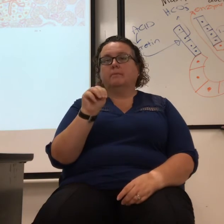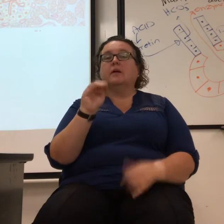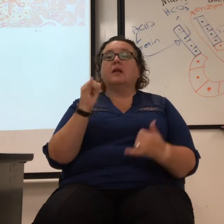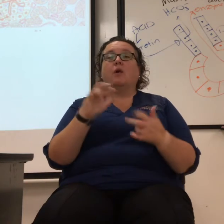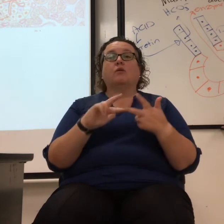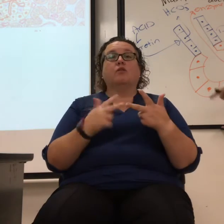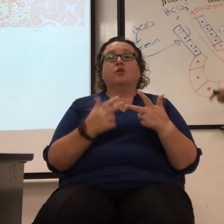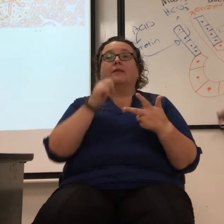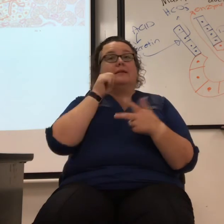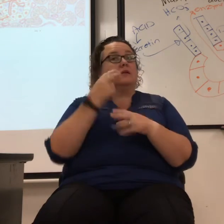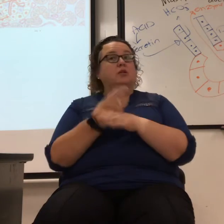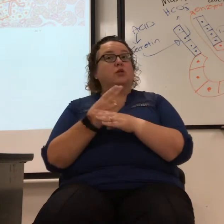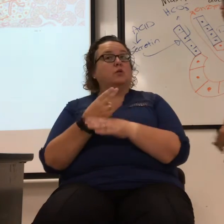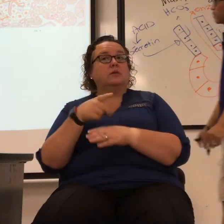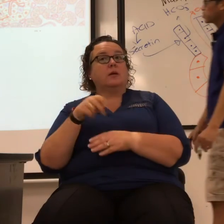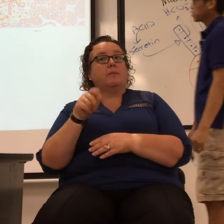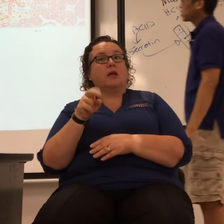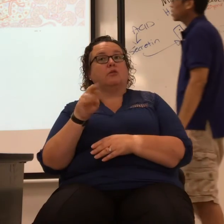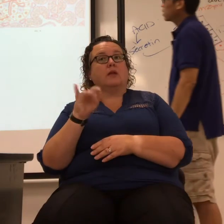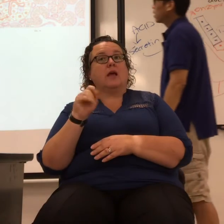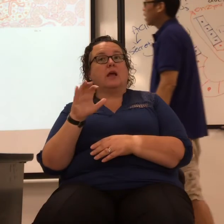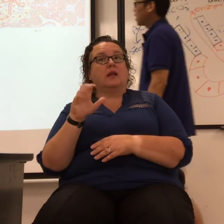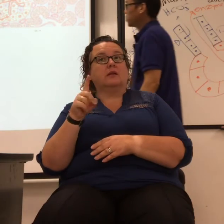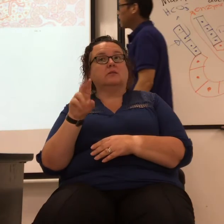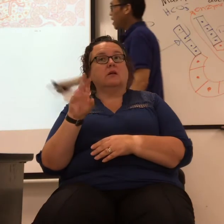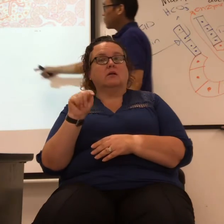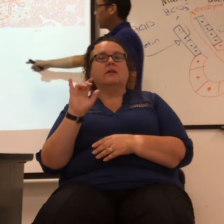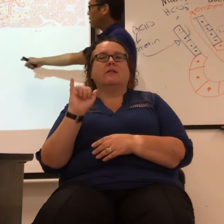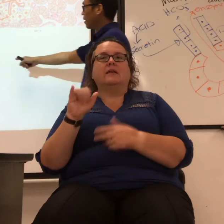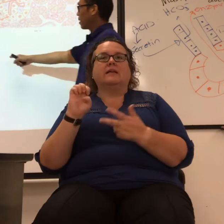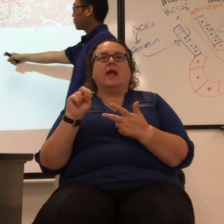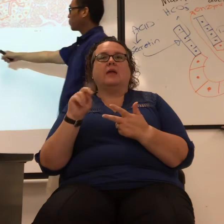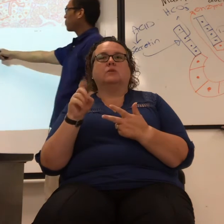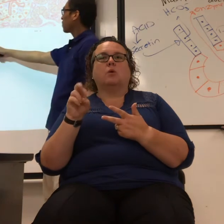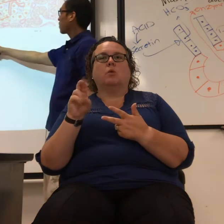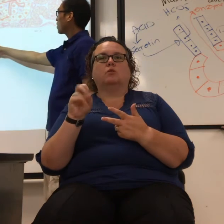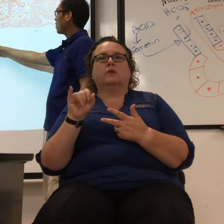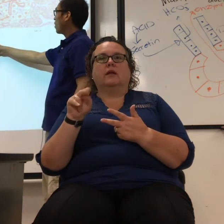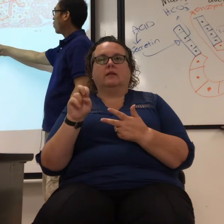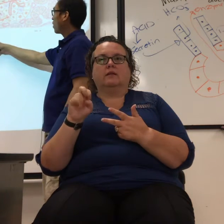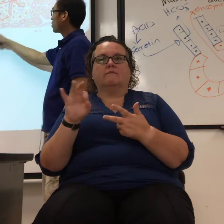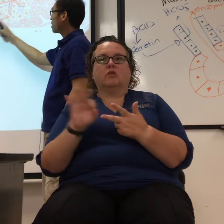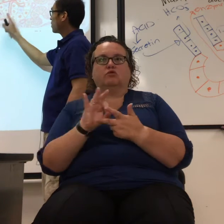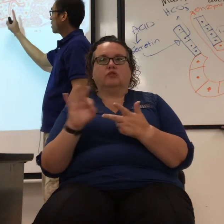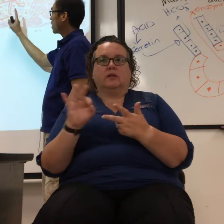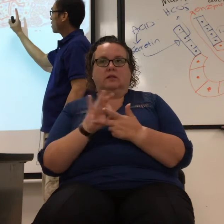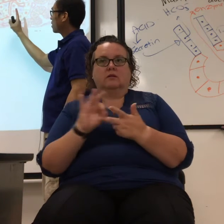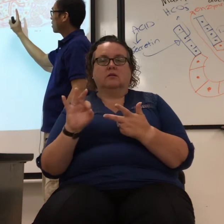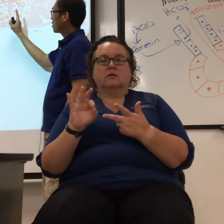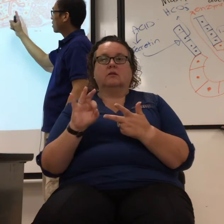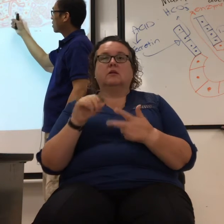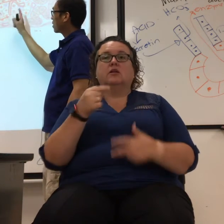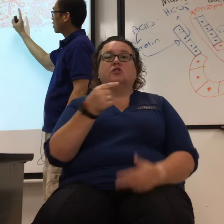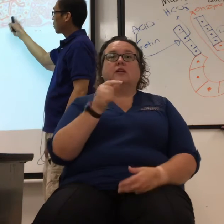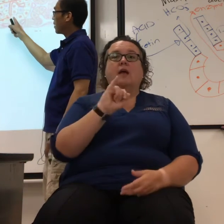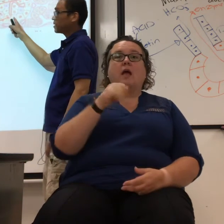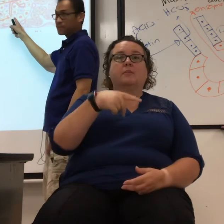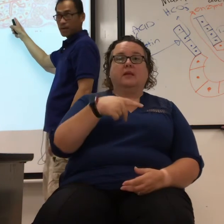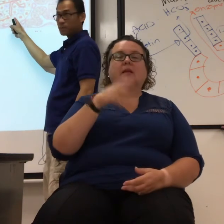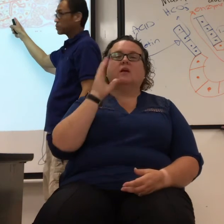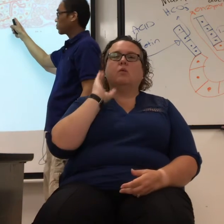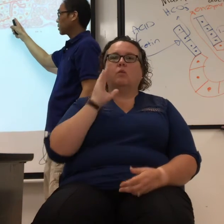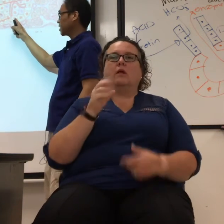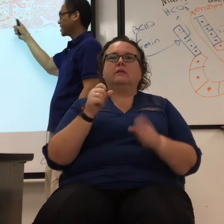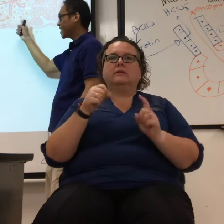main pancreatic duct is endocrine function. GIP will stimulate